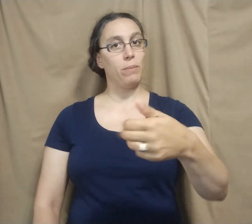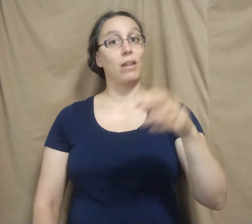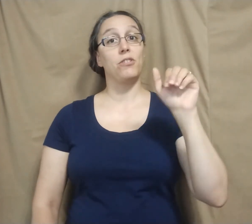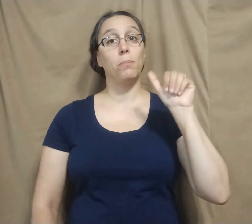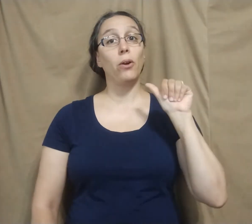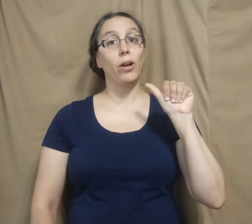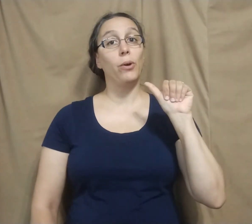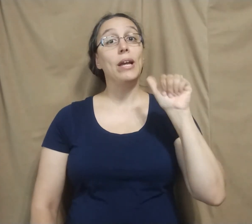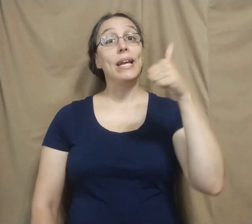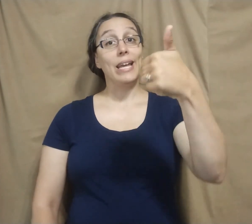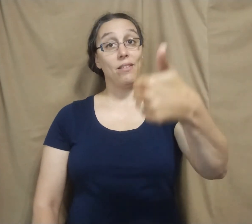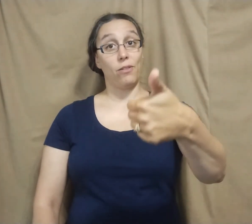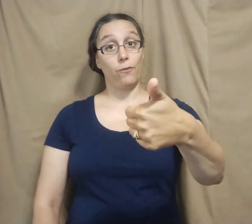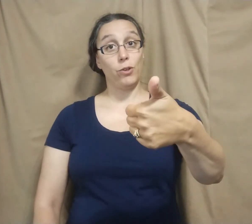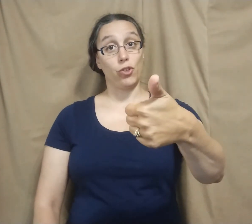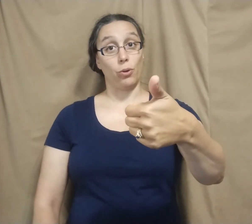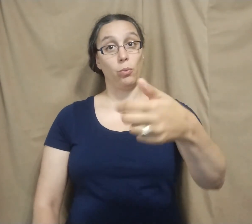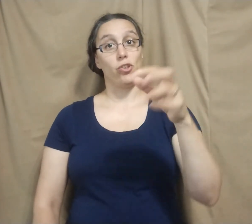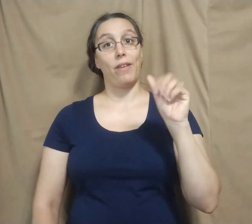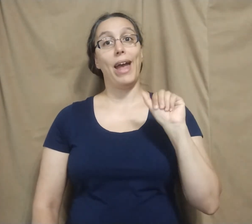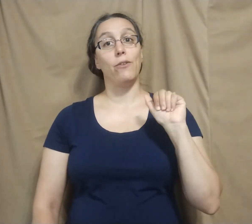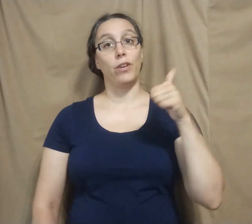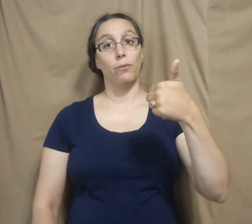because tomorrow is in the future, which is ahead of you.